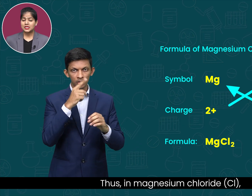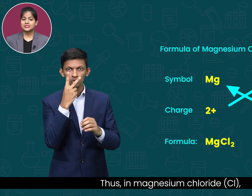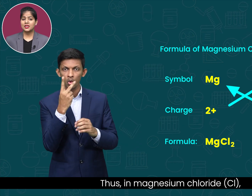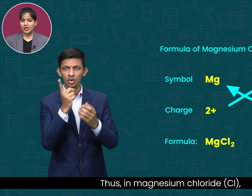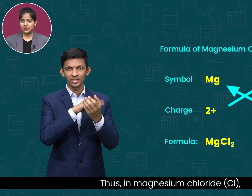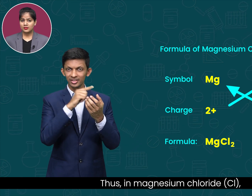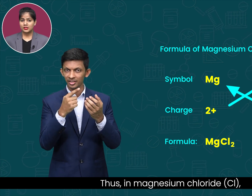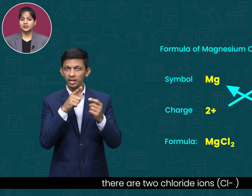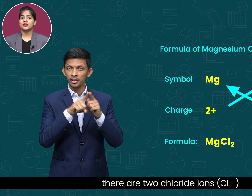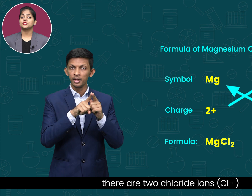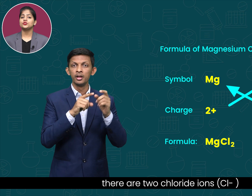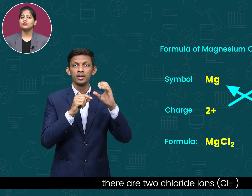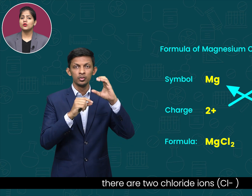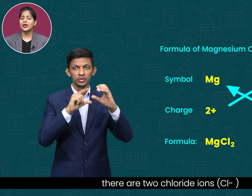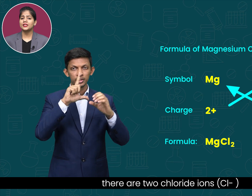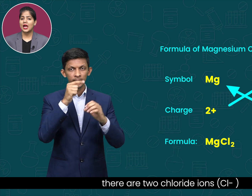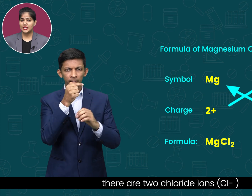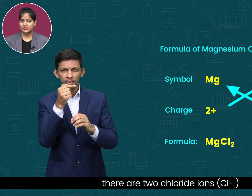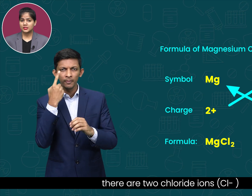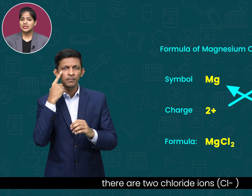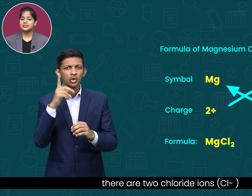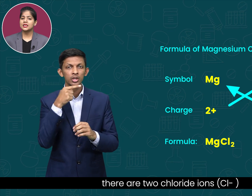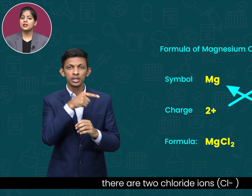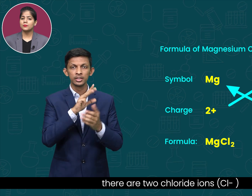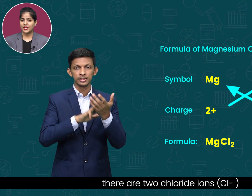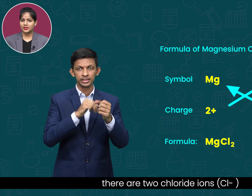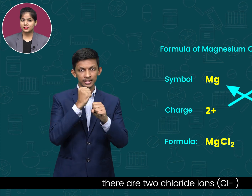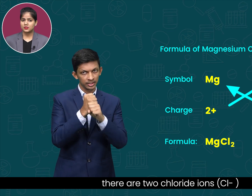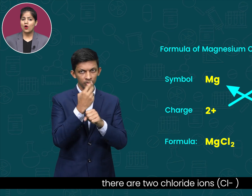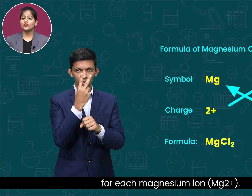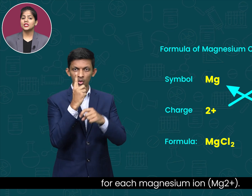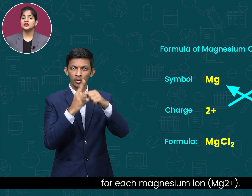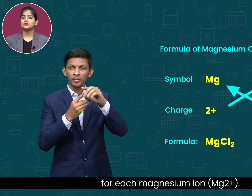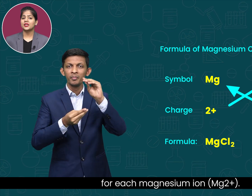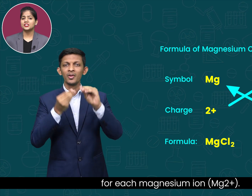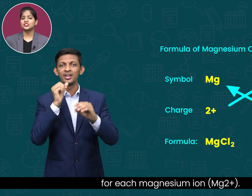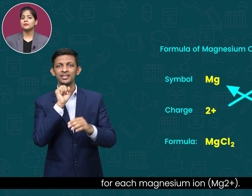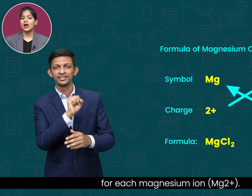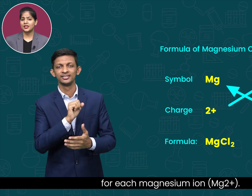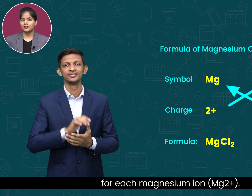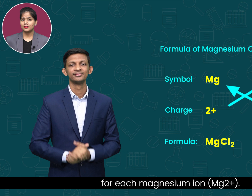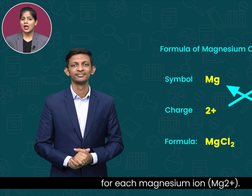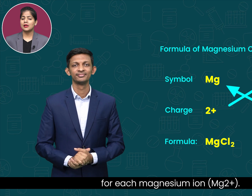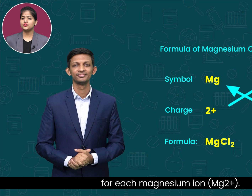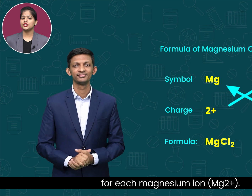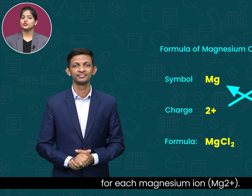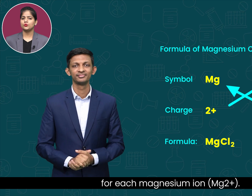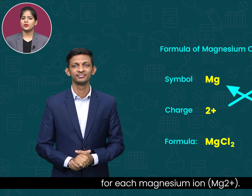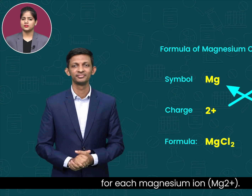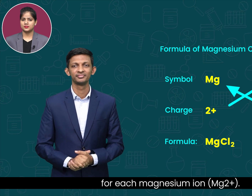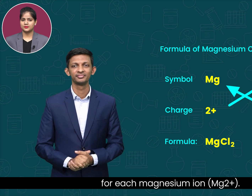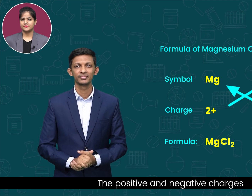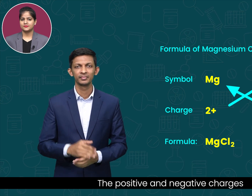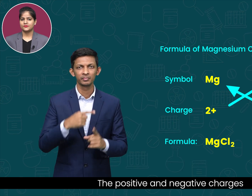chloride Cl, there are 2 chloride ion Cl minus for each magnesium ion